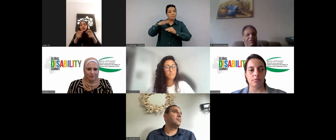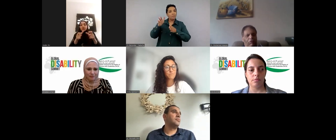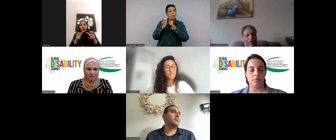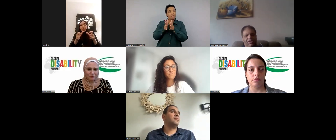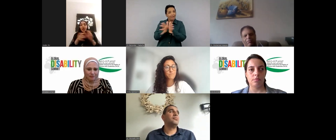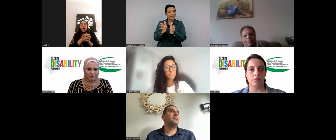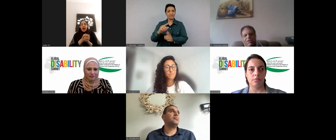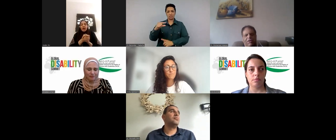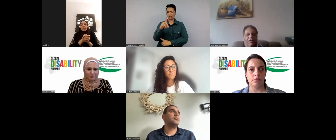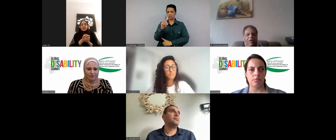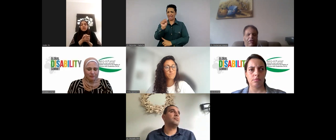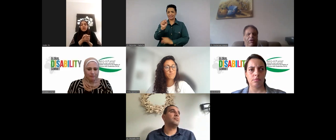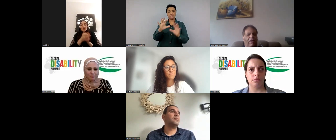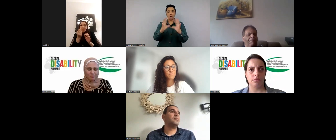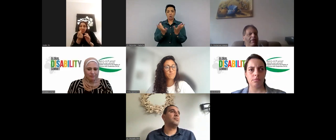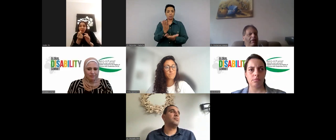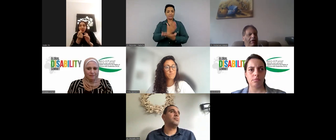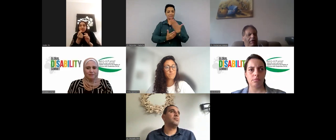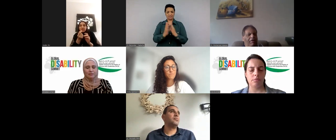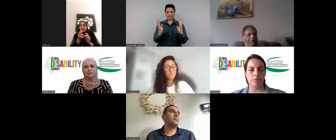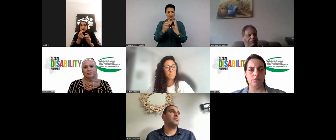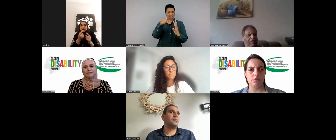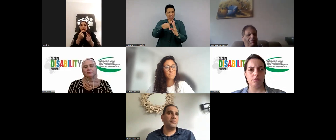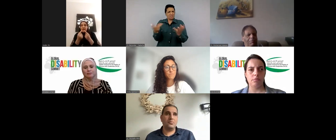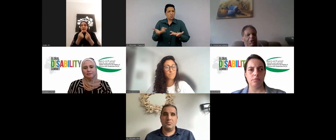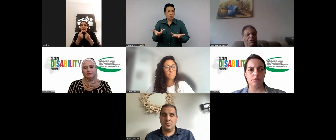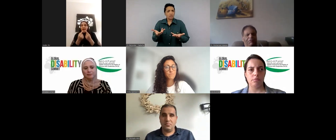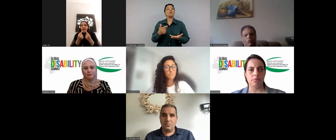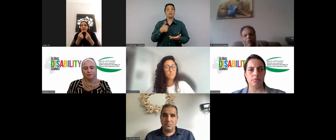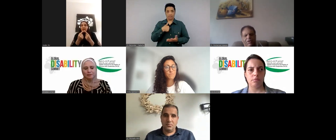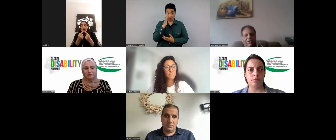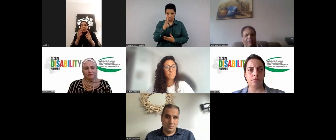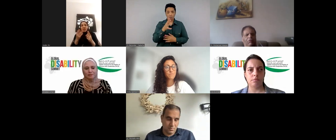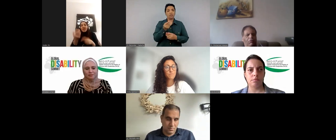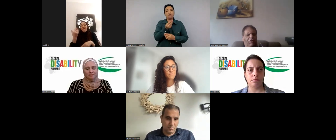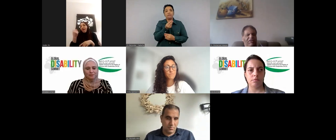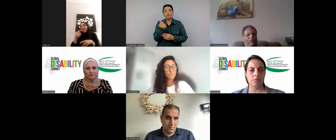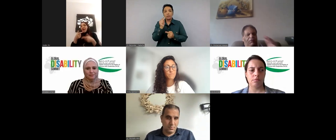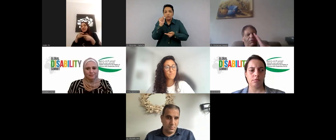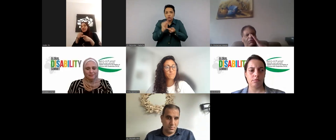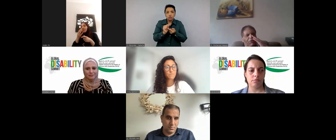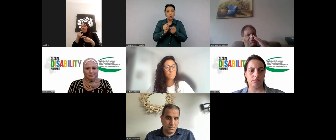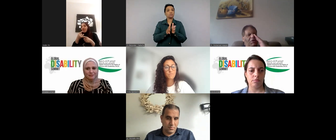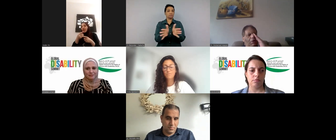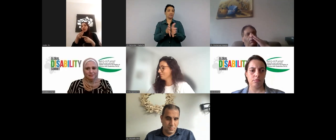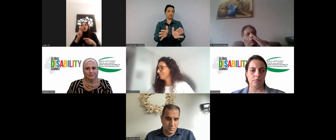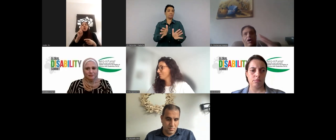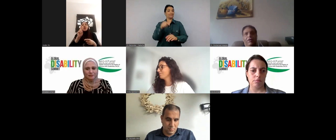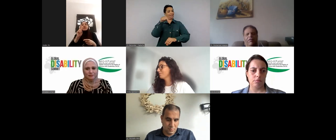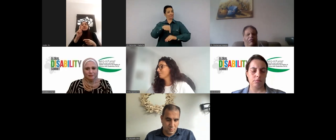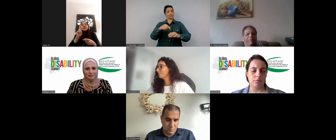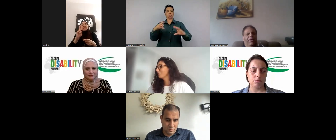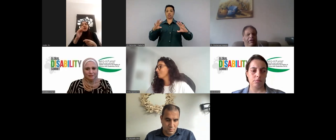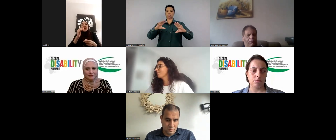Global Disability Summit, and I will give just a few words about what is it for those who are